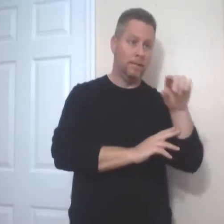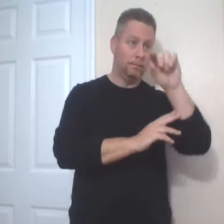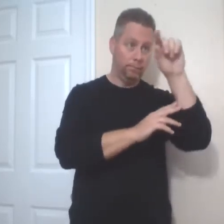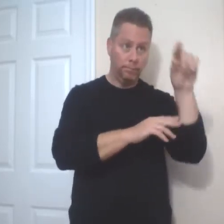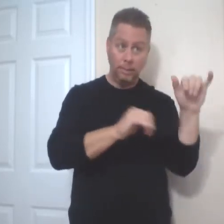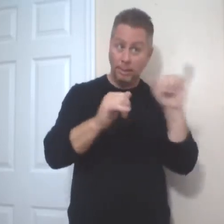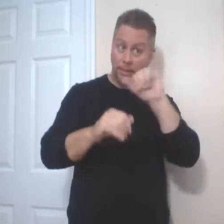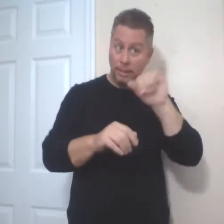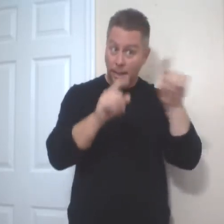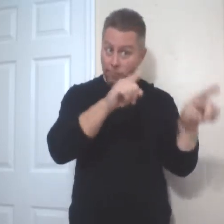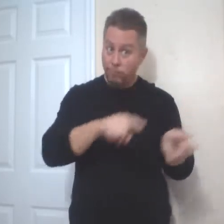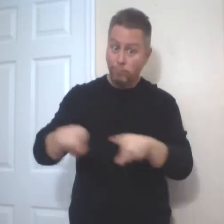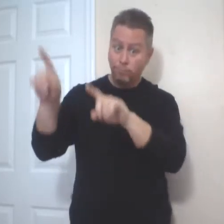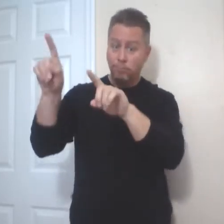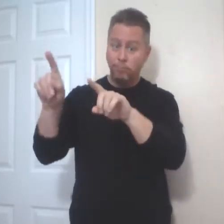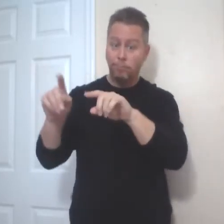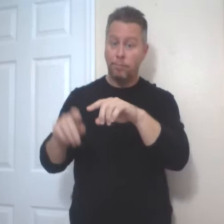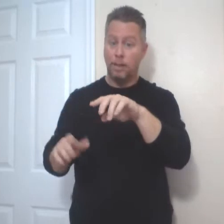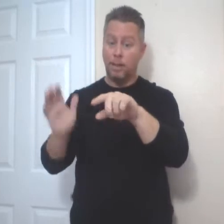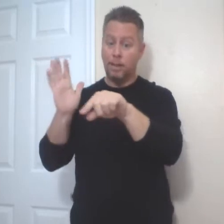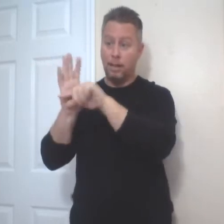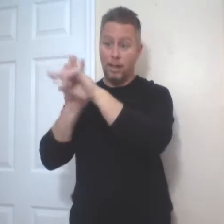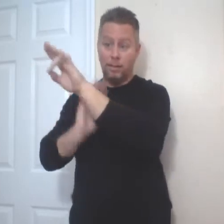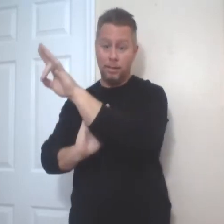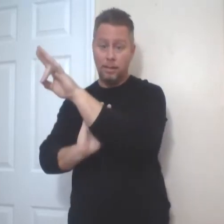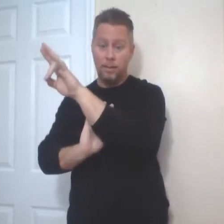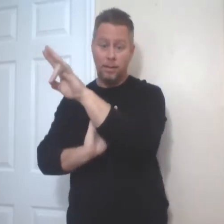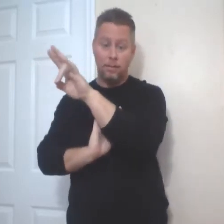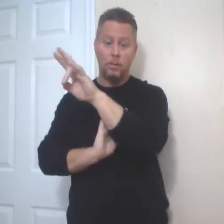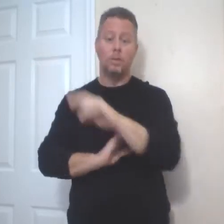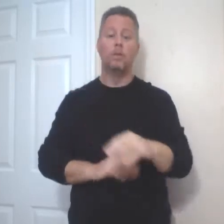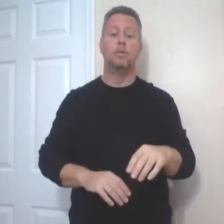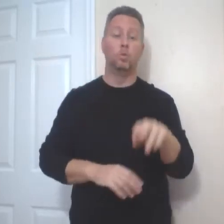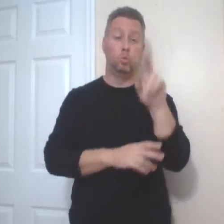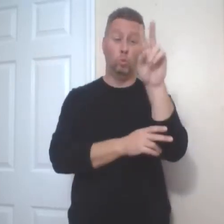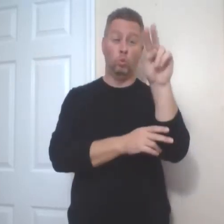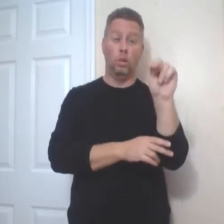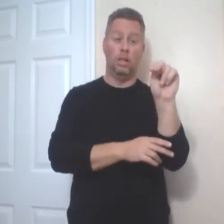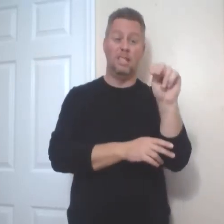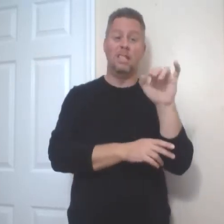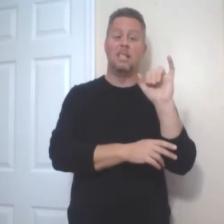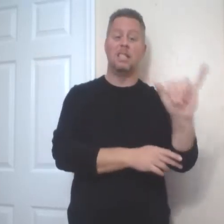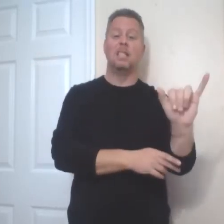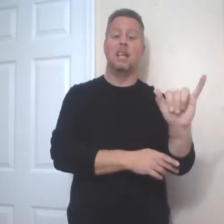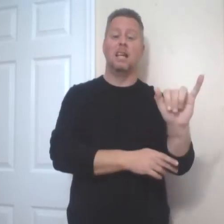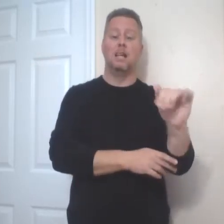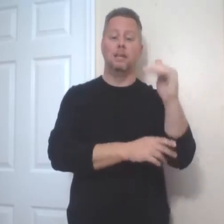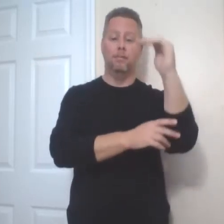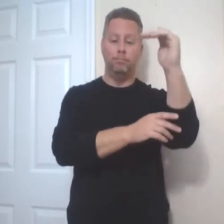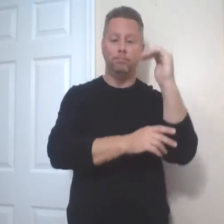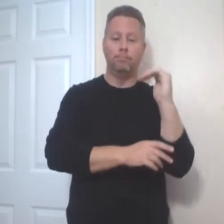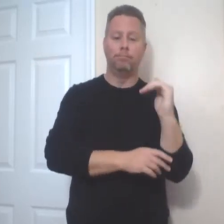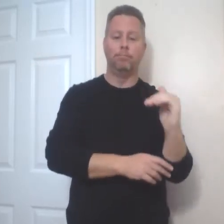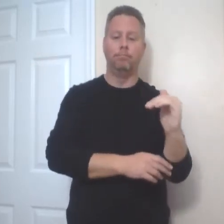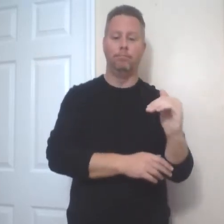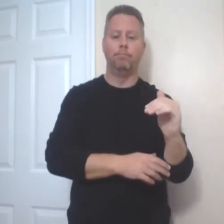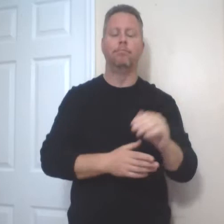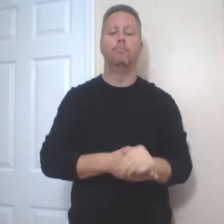In my equal sign, I didn't touch 2n, So I bring it down. And so I